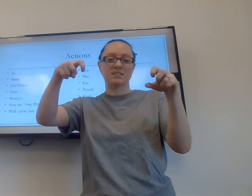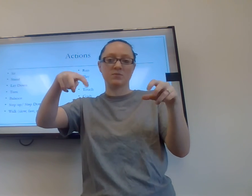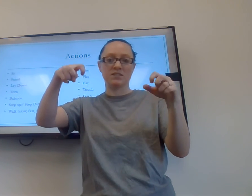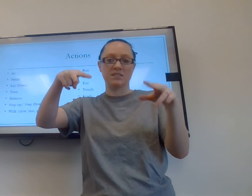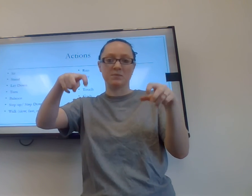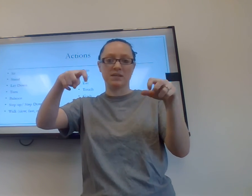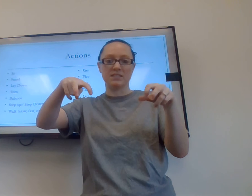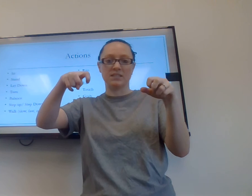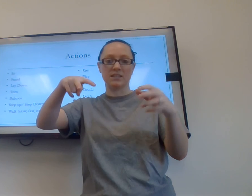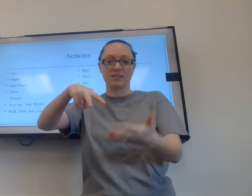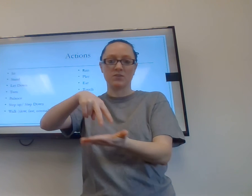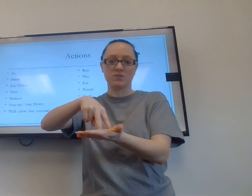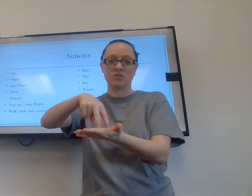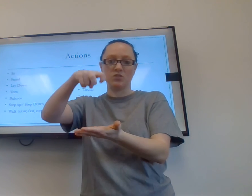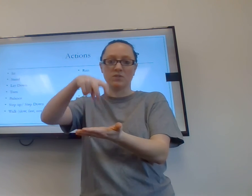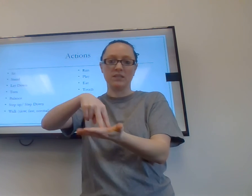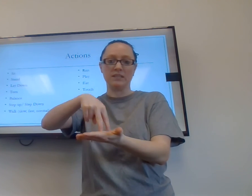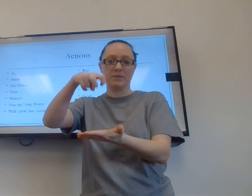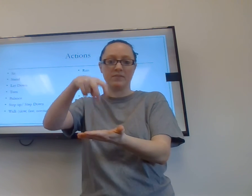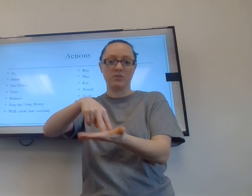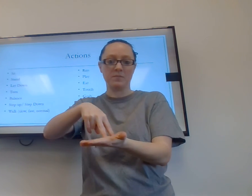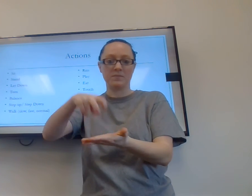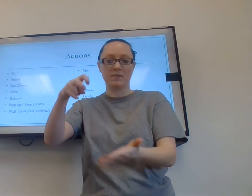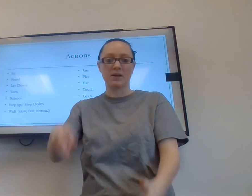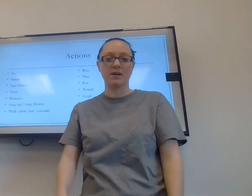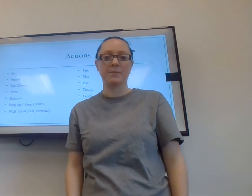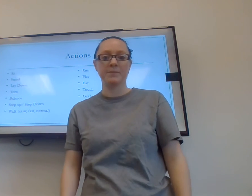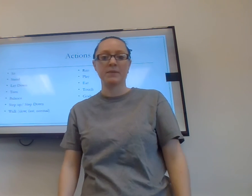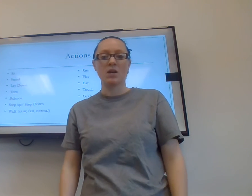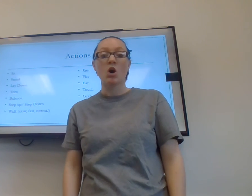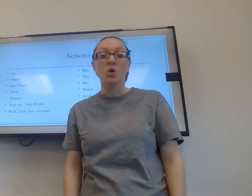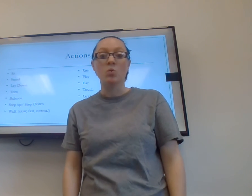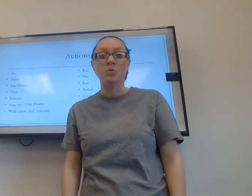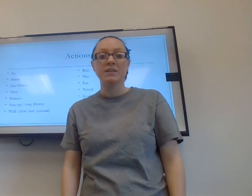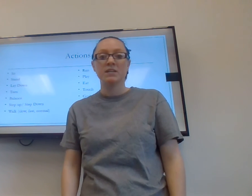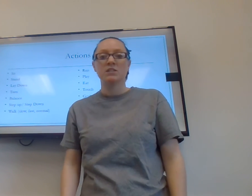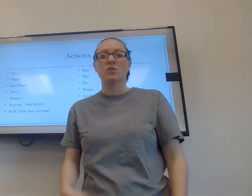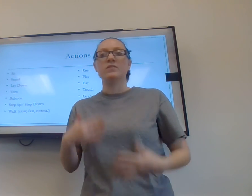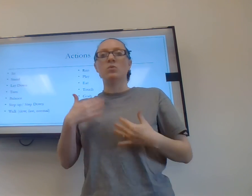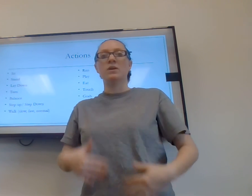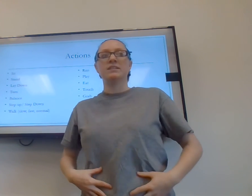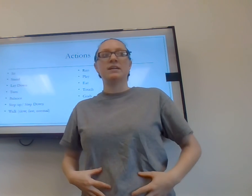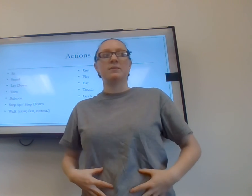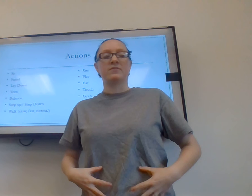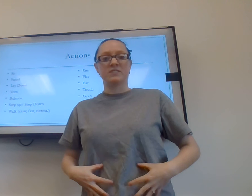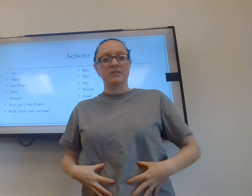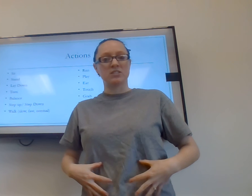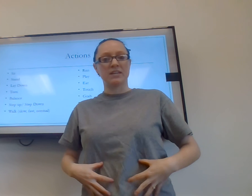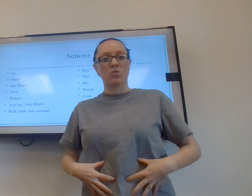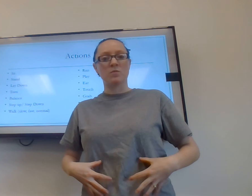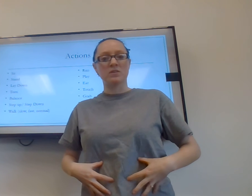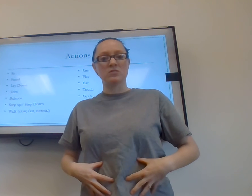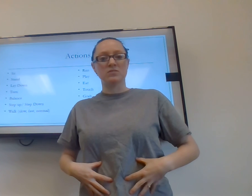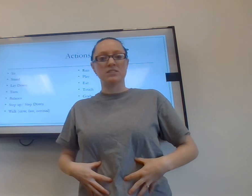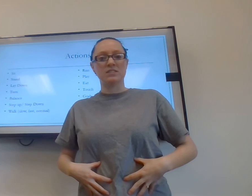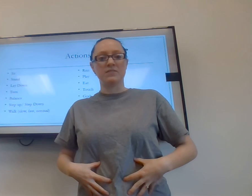really symbolize anything, though, so you really need the platform. Hold. So if you want them, especially like core muscles and stuff, you want